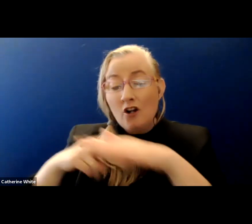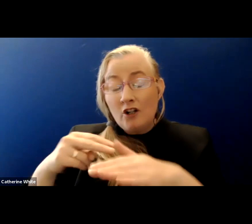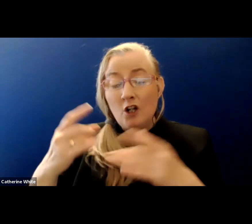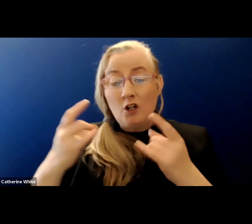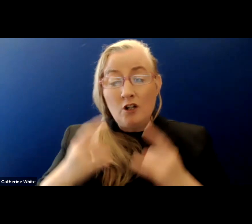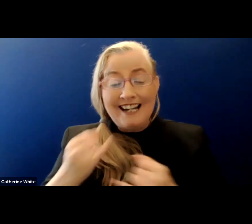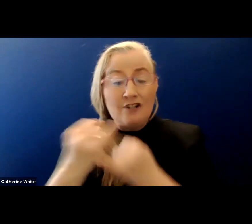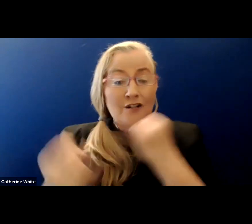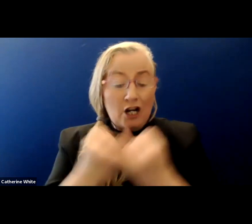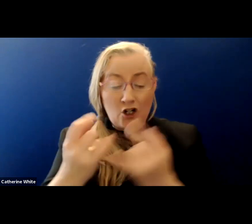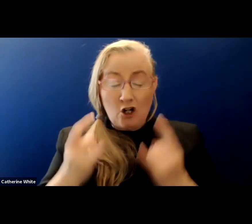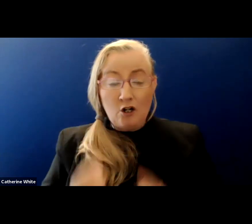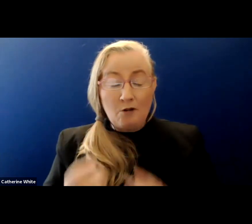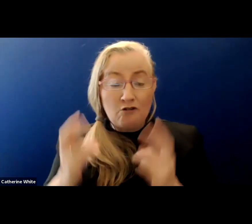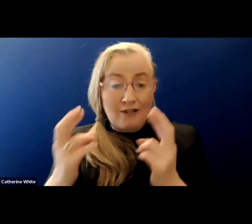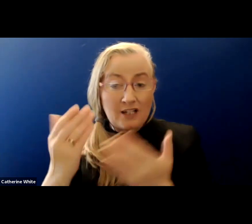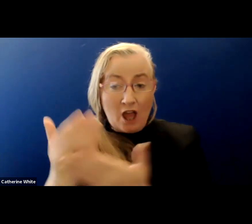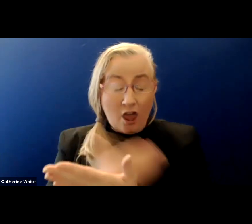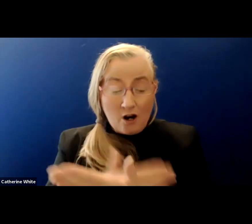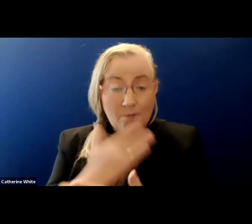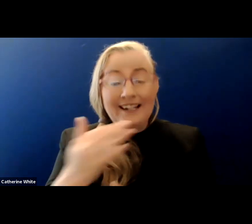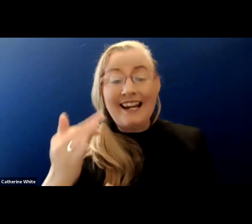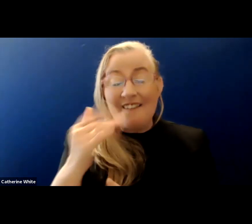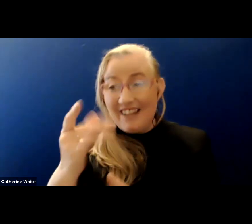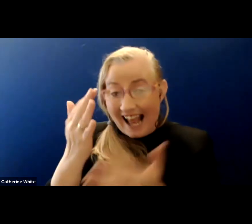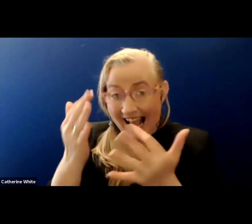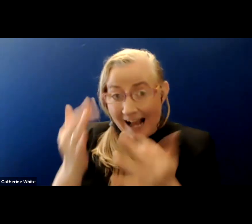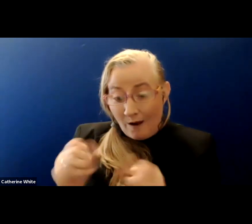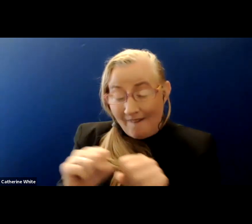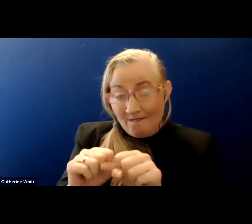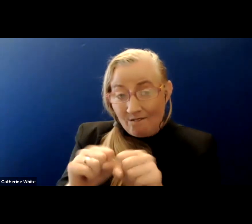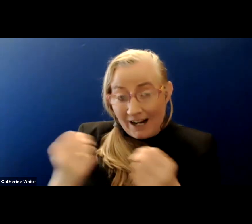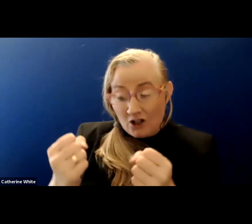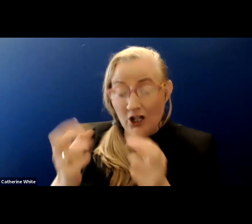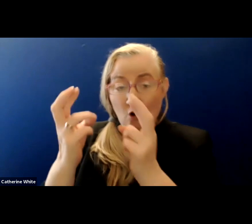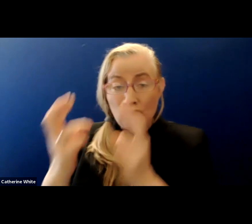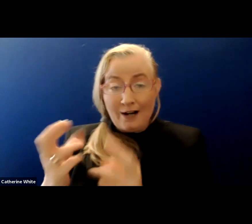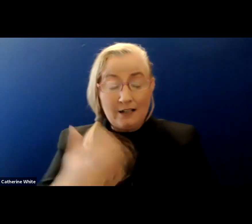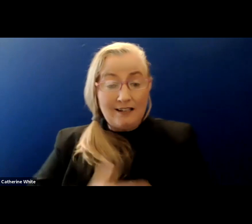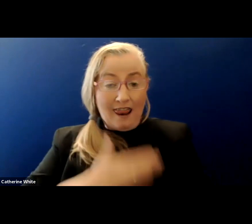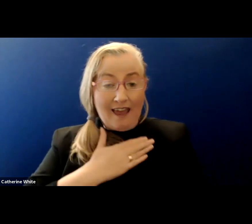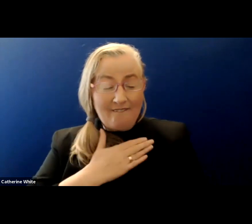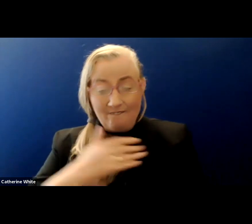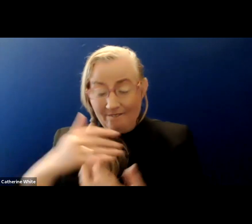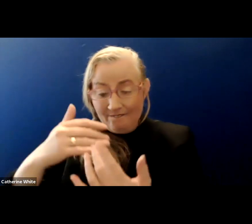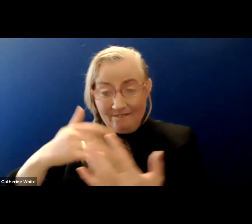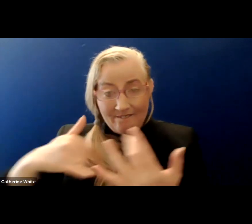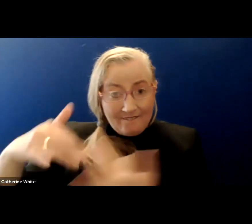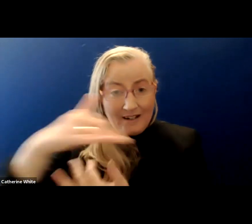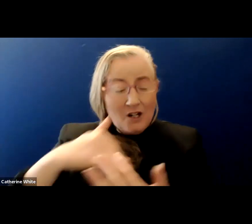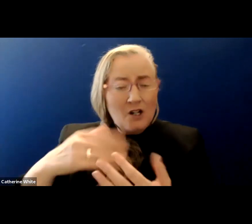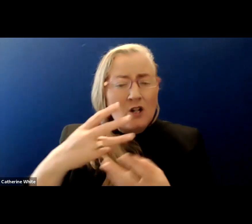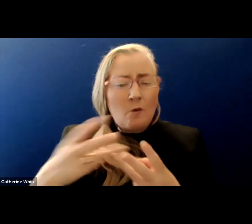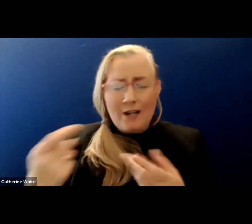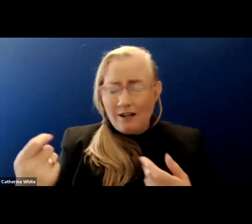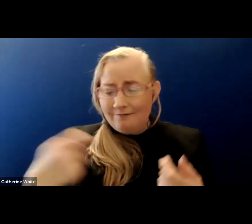law if an act of aggression is ipso facto a violation of the right to life. So when we bring in